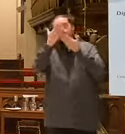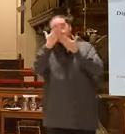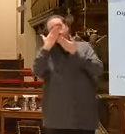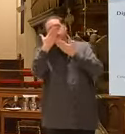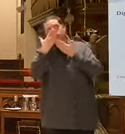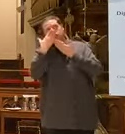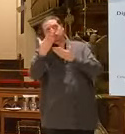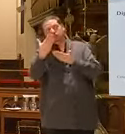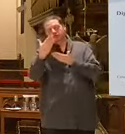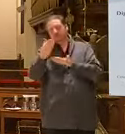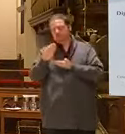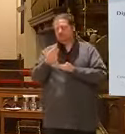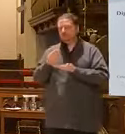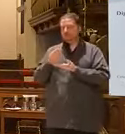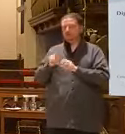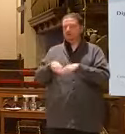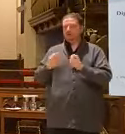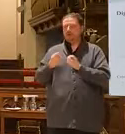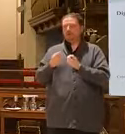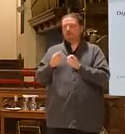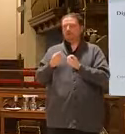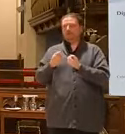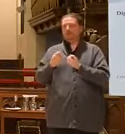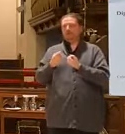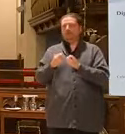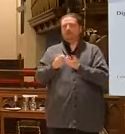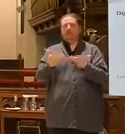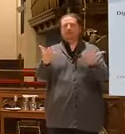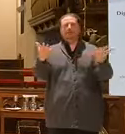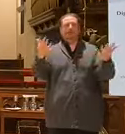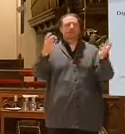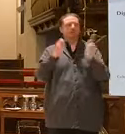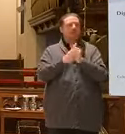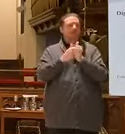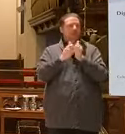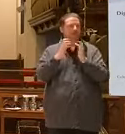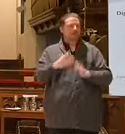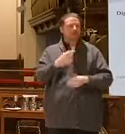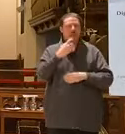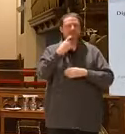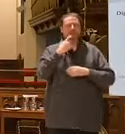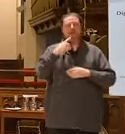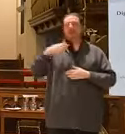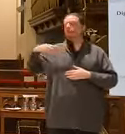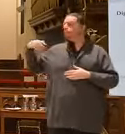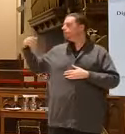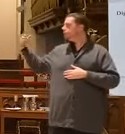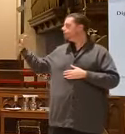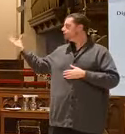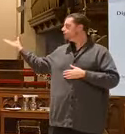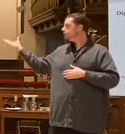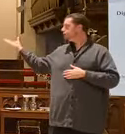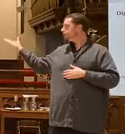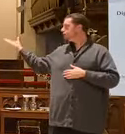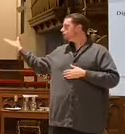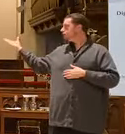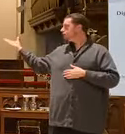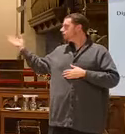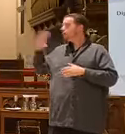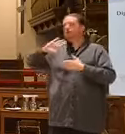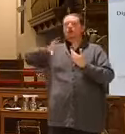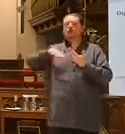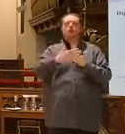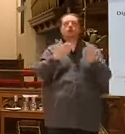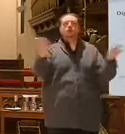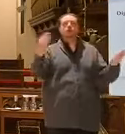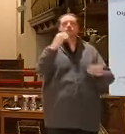thanks, he broke the bread, gave it to his disciples, and said, "Take this, all of